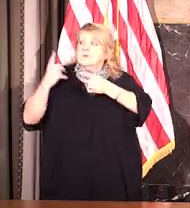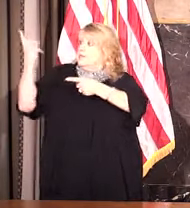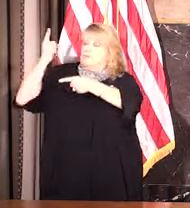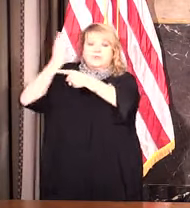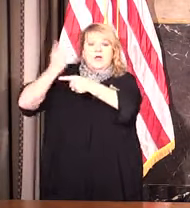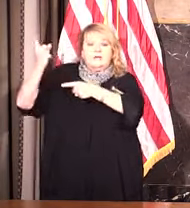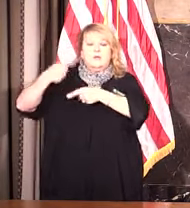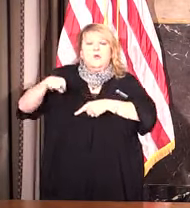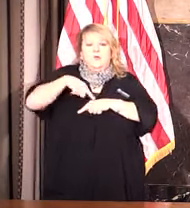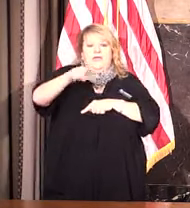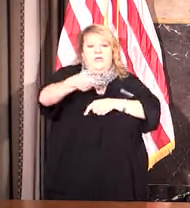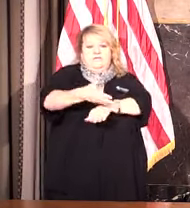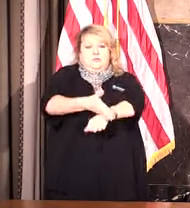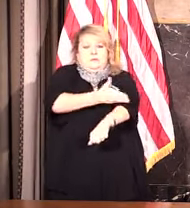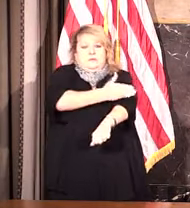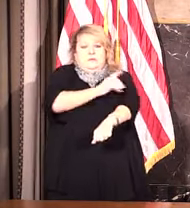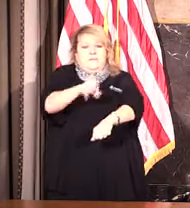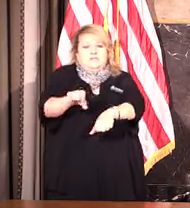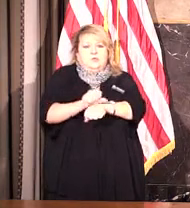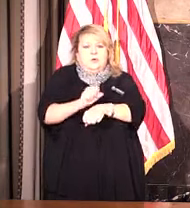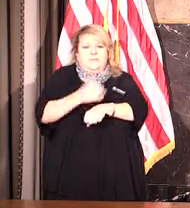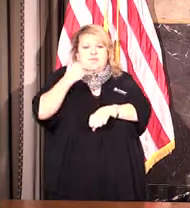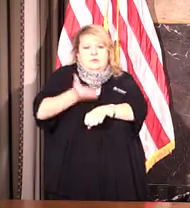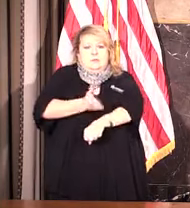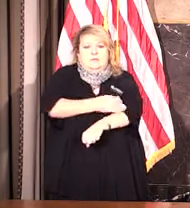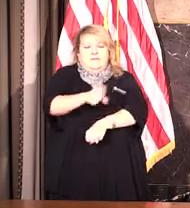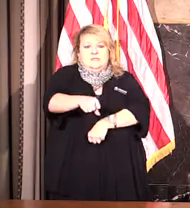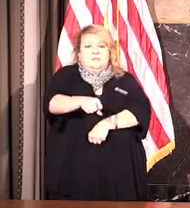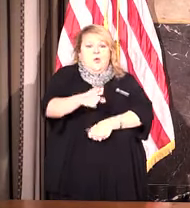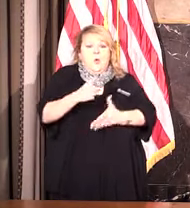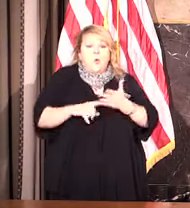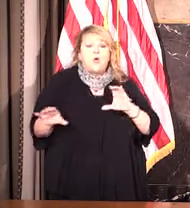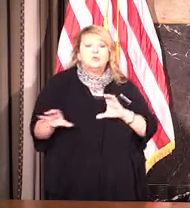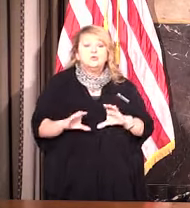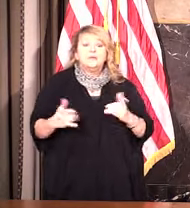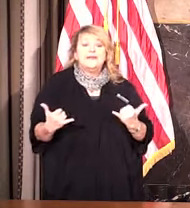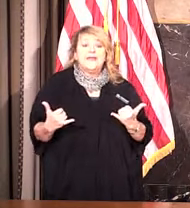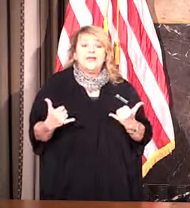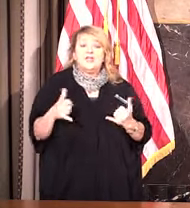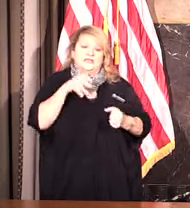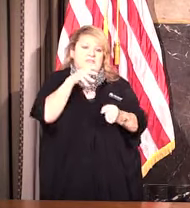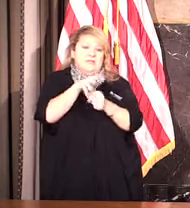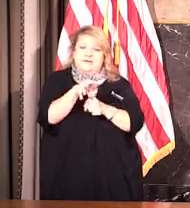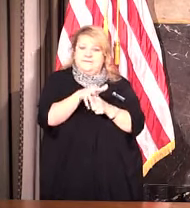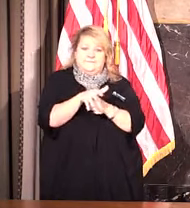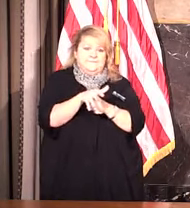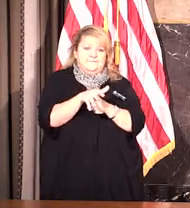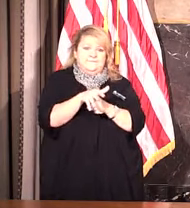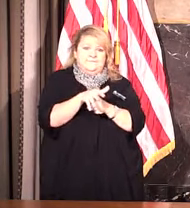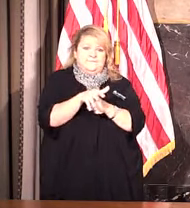to do better. The effort in Louisiana is inadequate to the task.